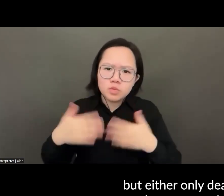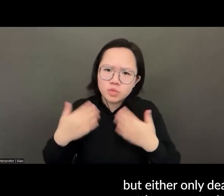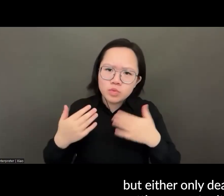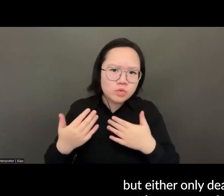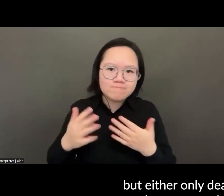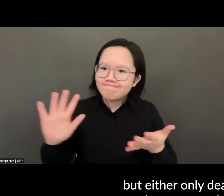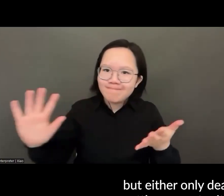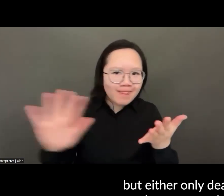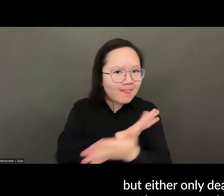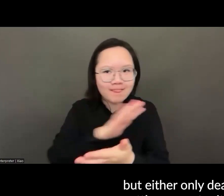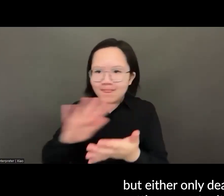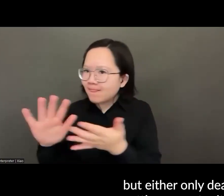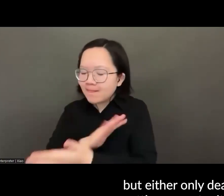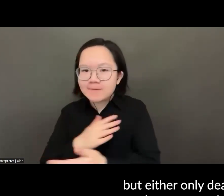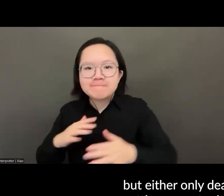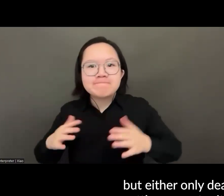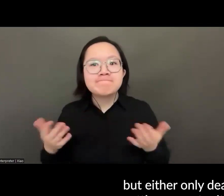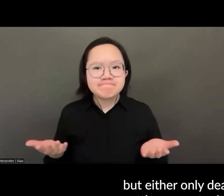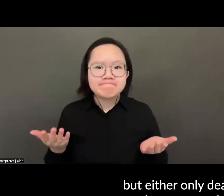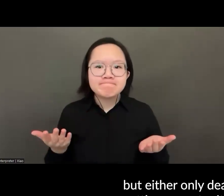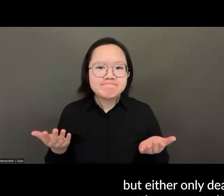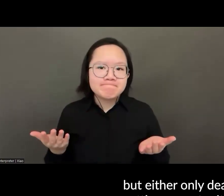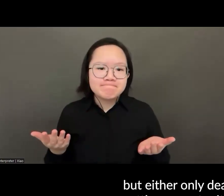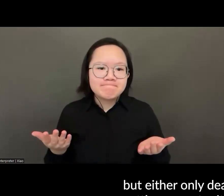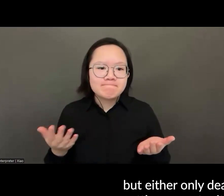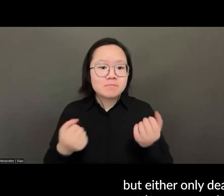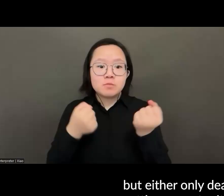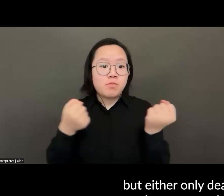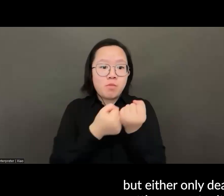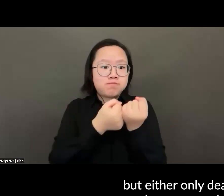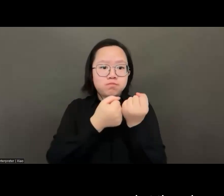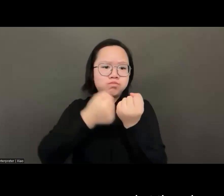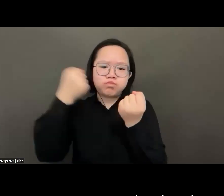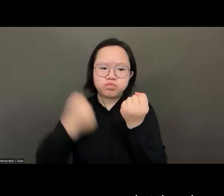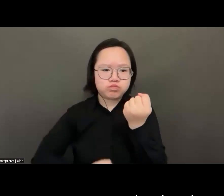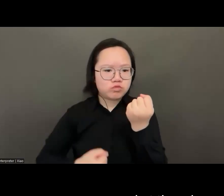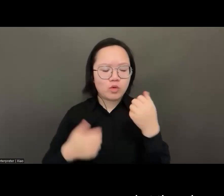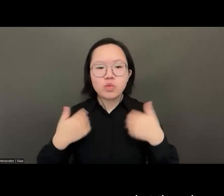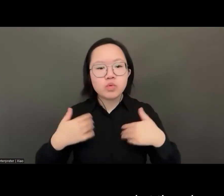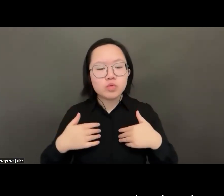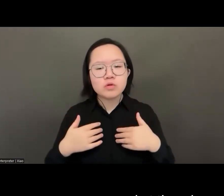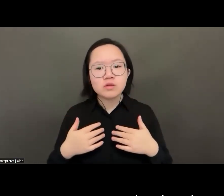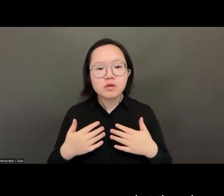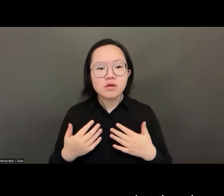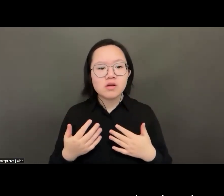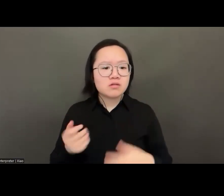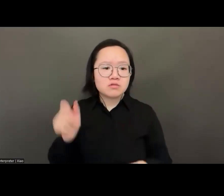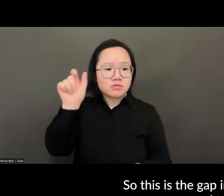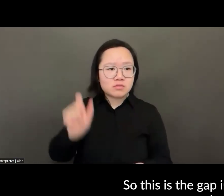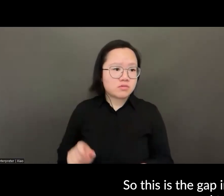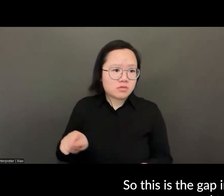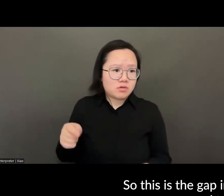either only deaf or either only blind, getting opportunities in different areas, but then she was not able to get